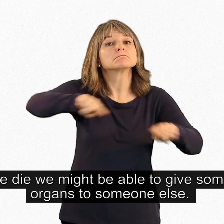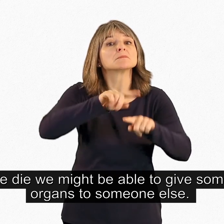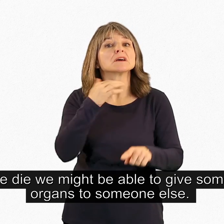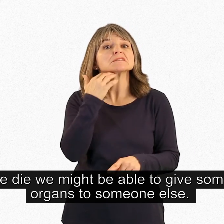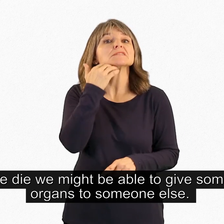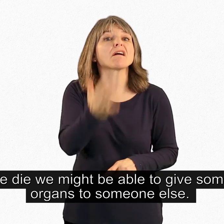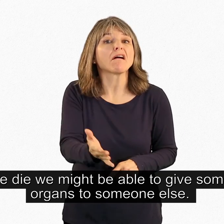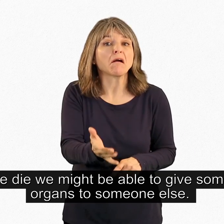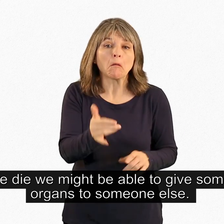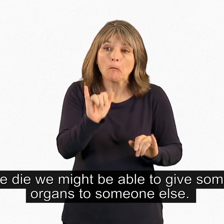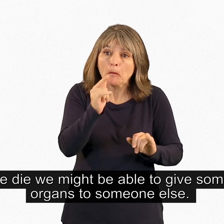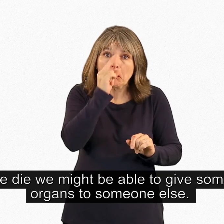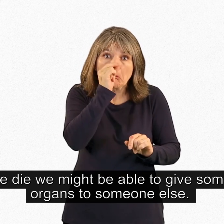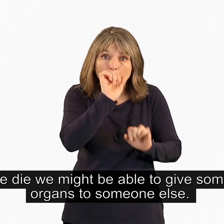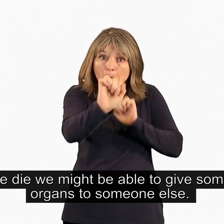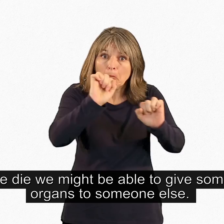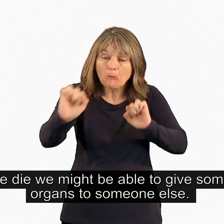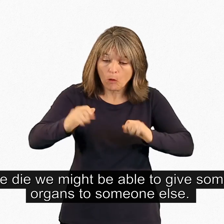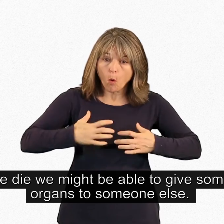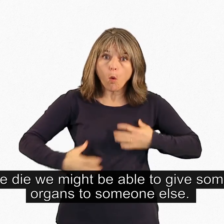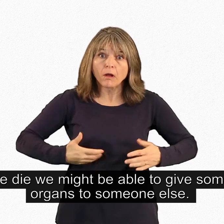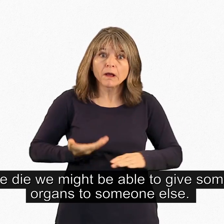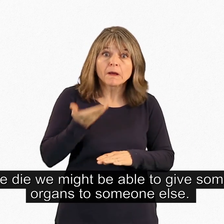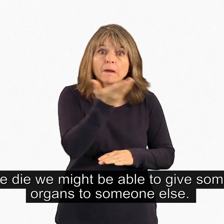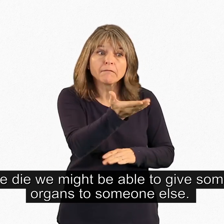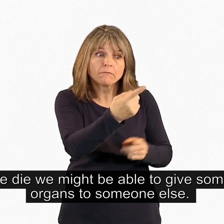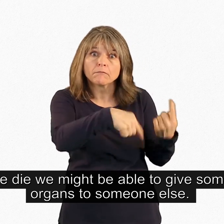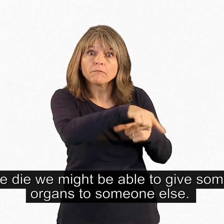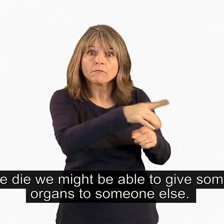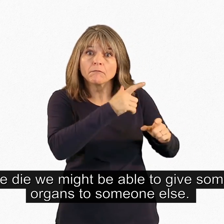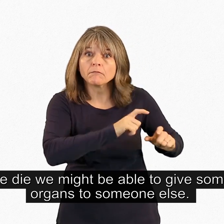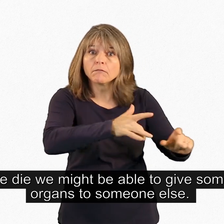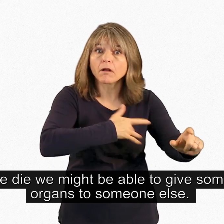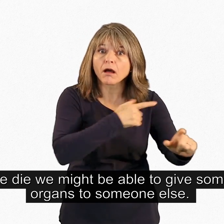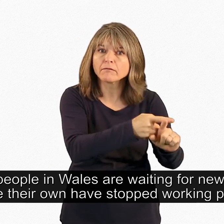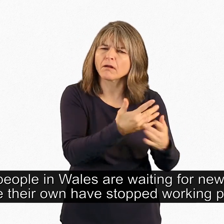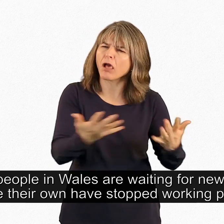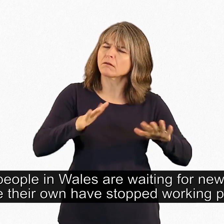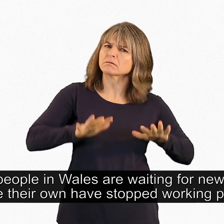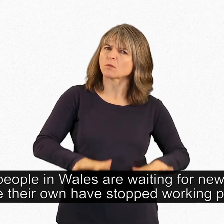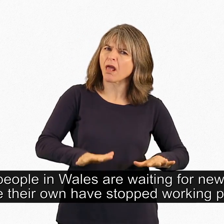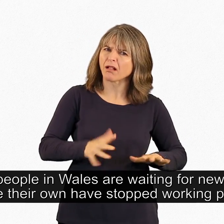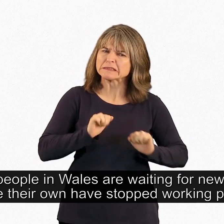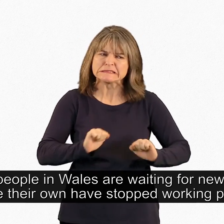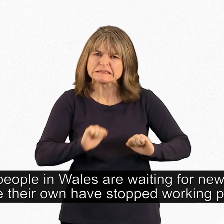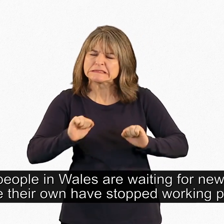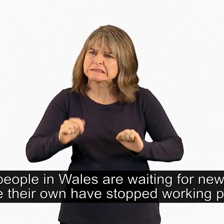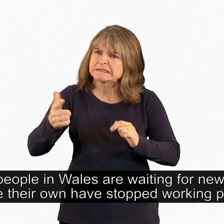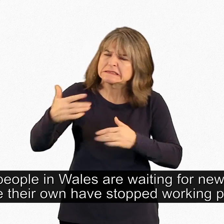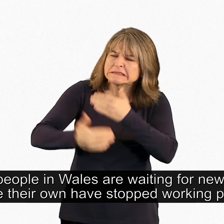When we die, we might be able to give some of our organs to someone else. A lot of people in Wales are waiting for